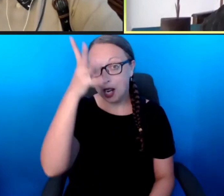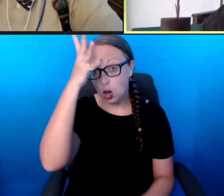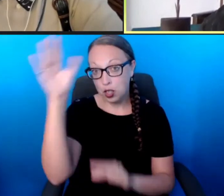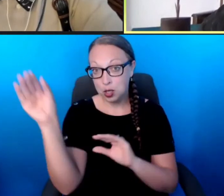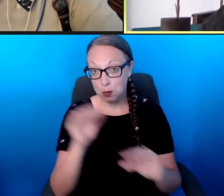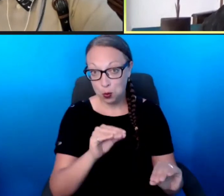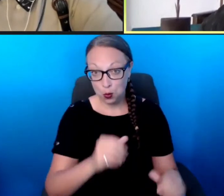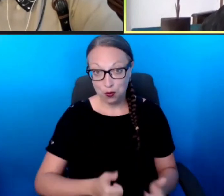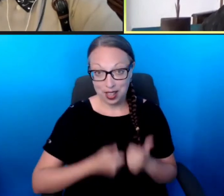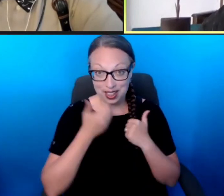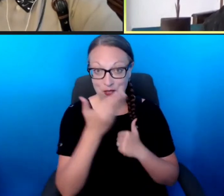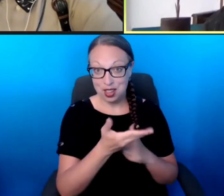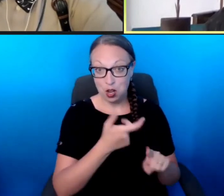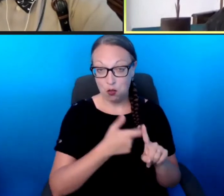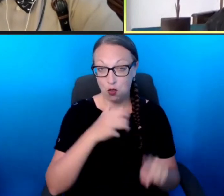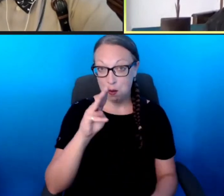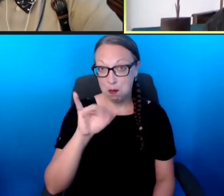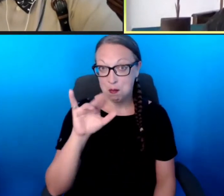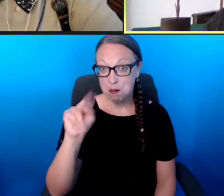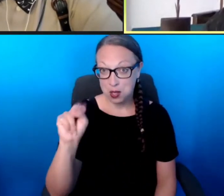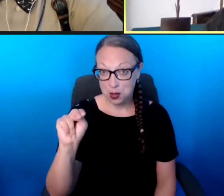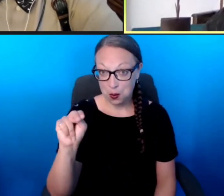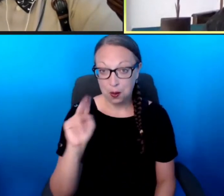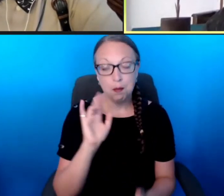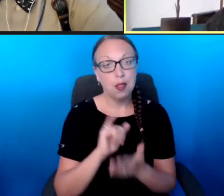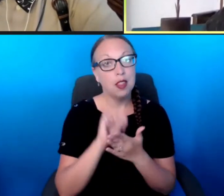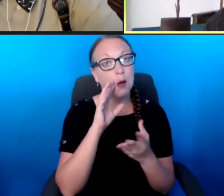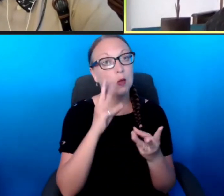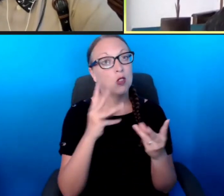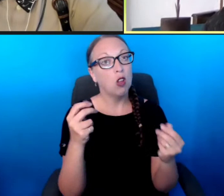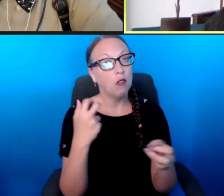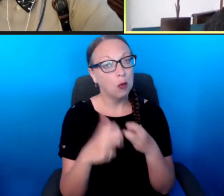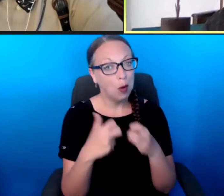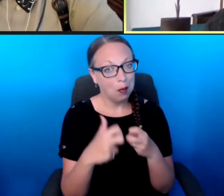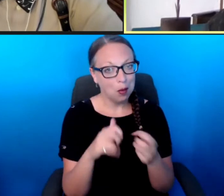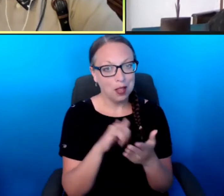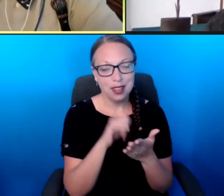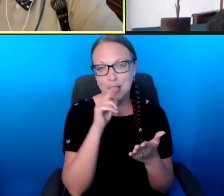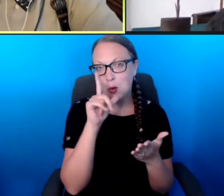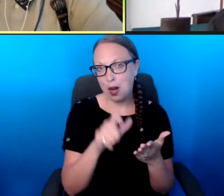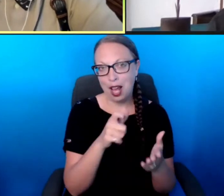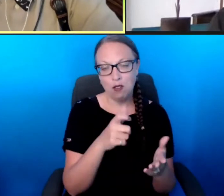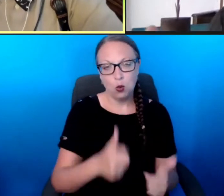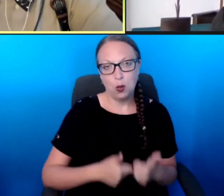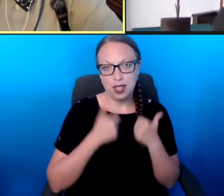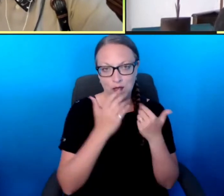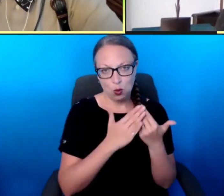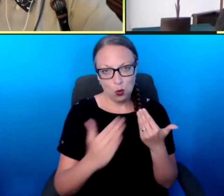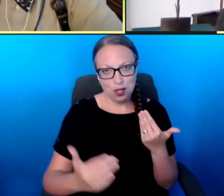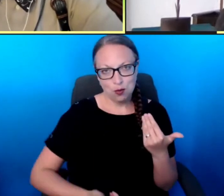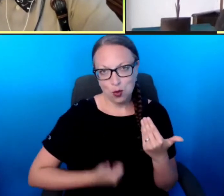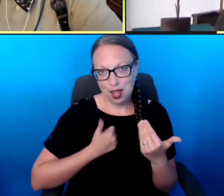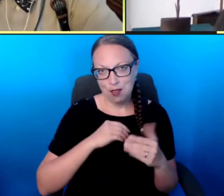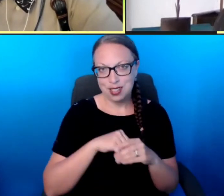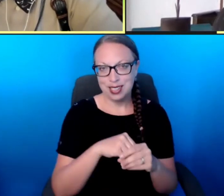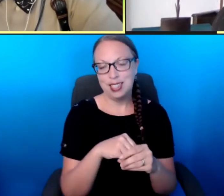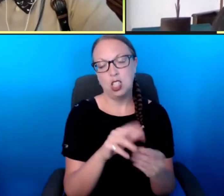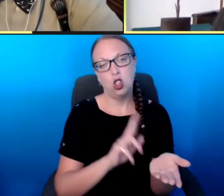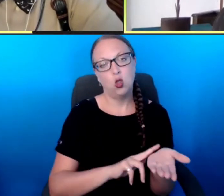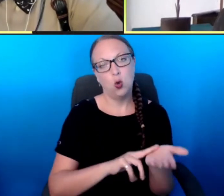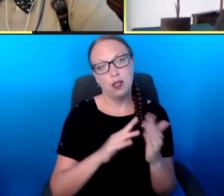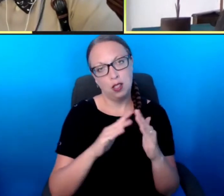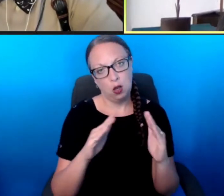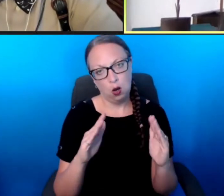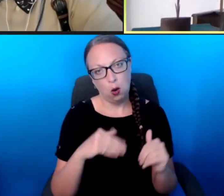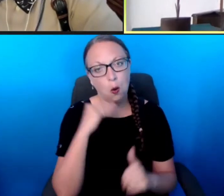would solve the problem of them not having them live out their lives in a nursing home. Carol's mother's wish.